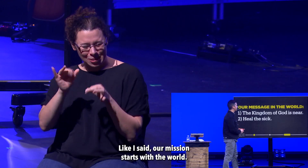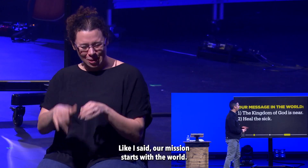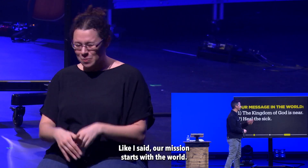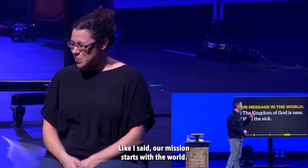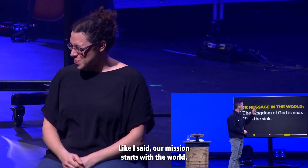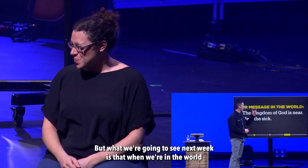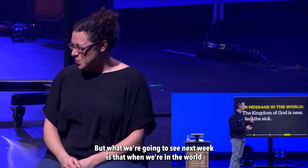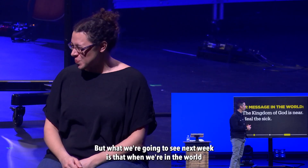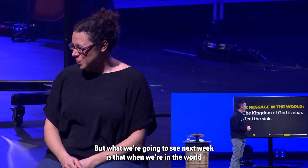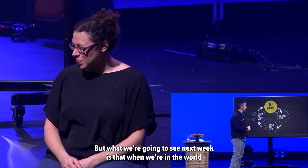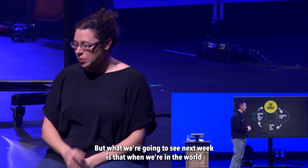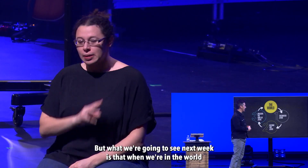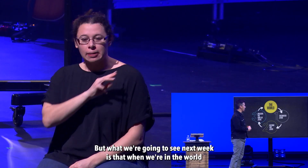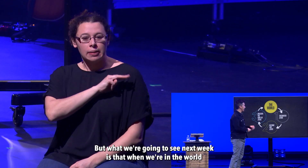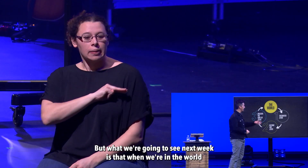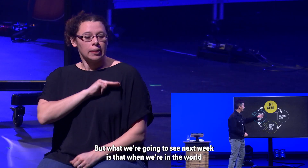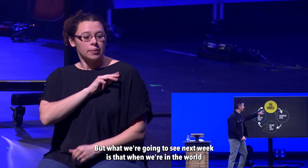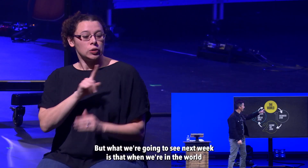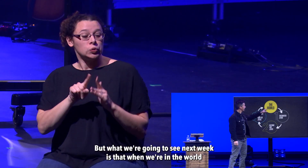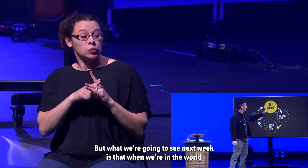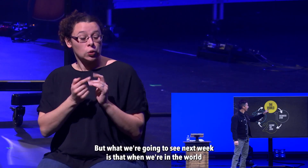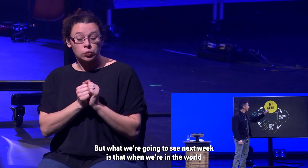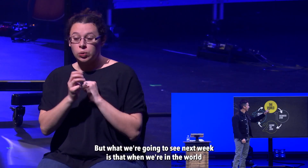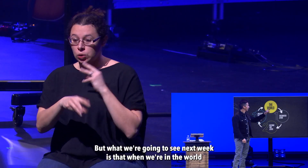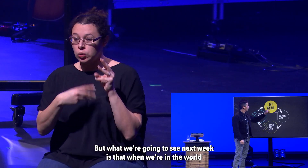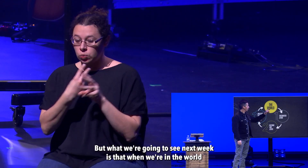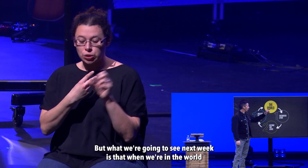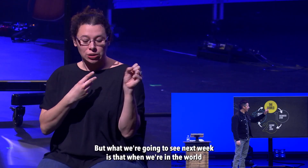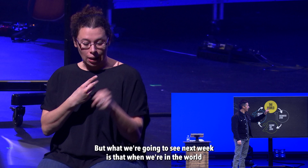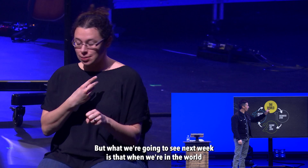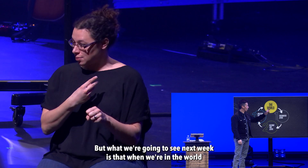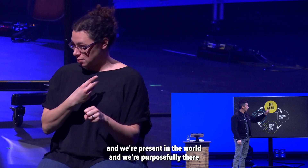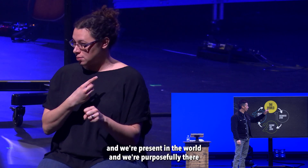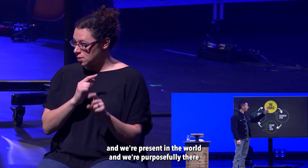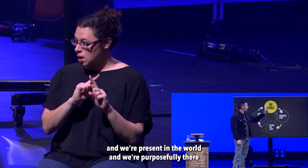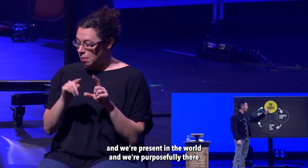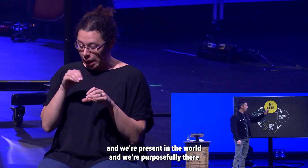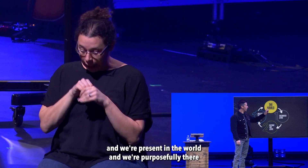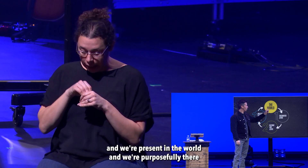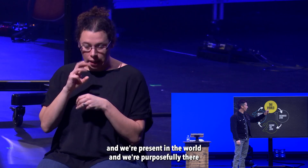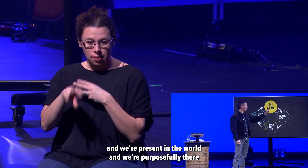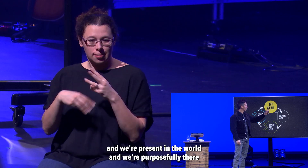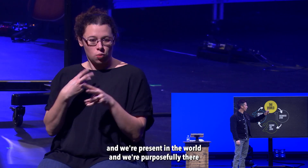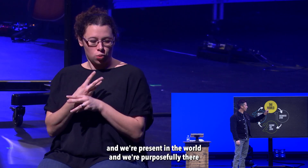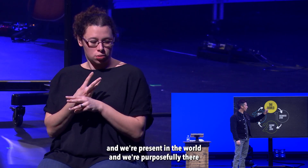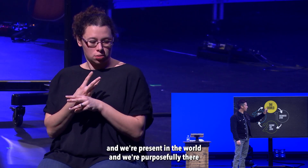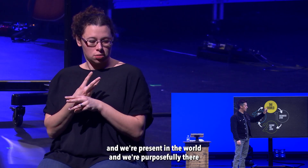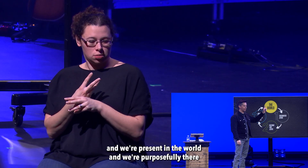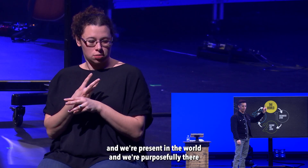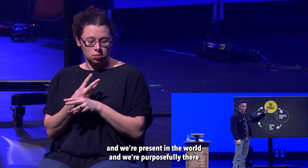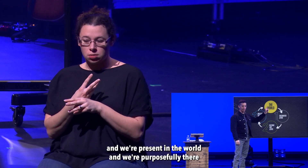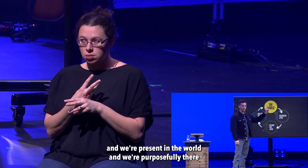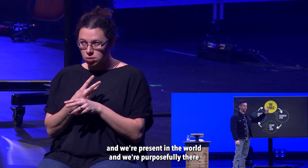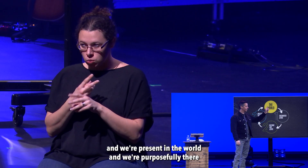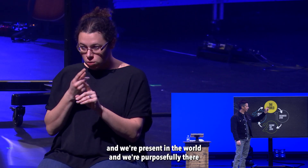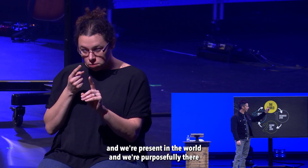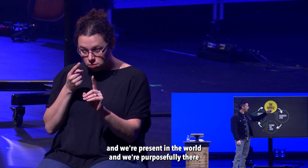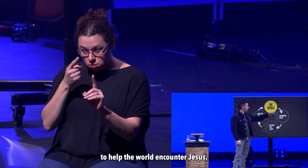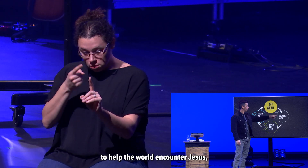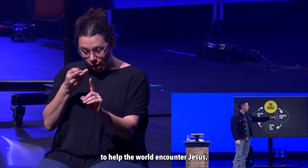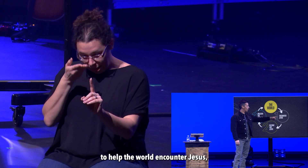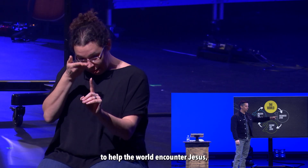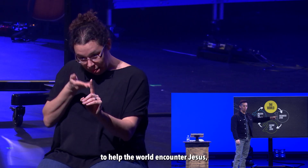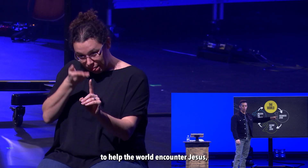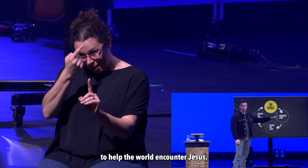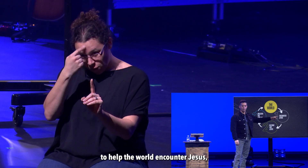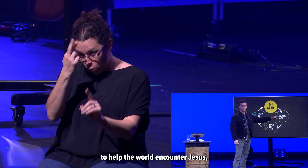world. But what we're gonna see next week is that when we're in the world and we're present in the world, we're purposefully there